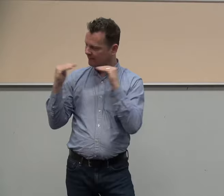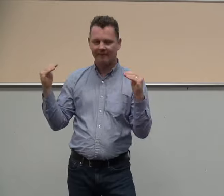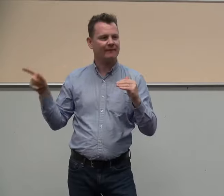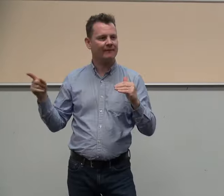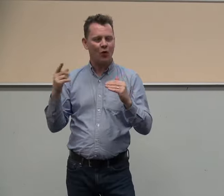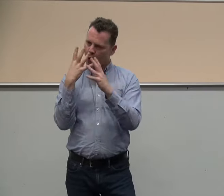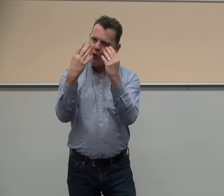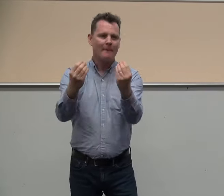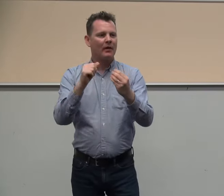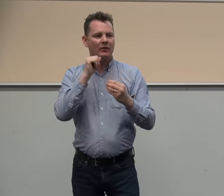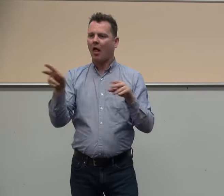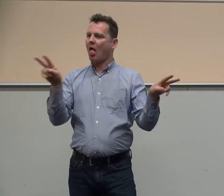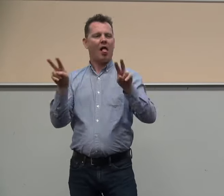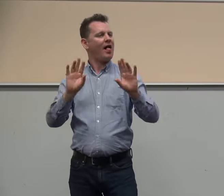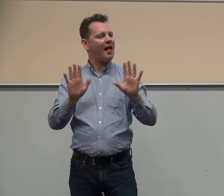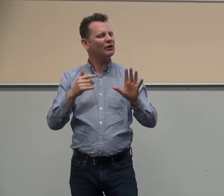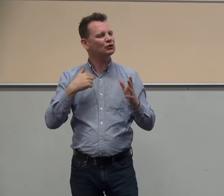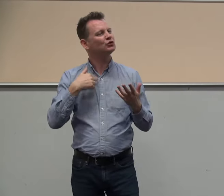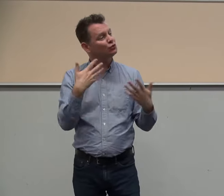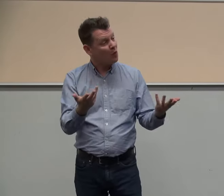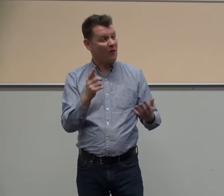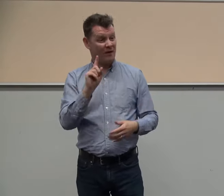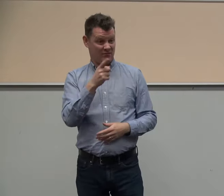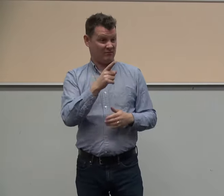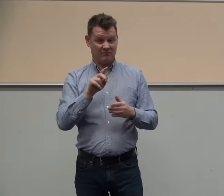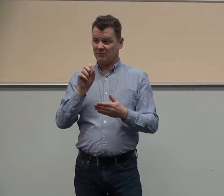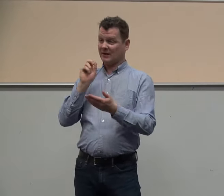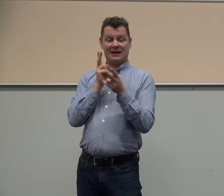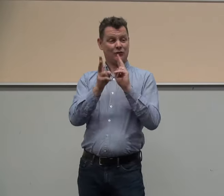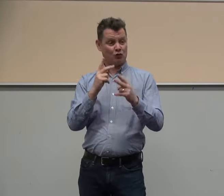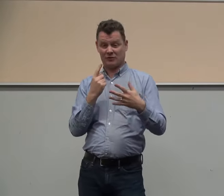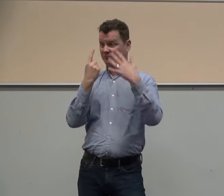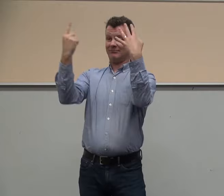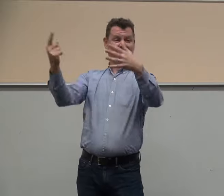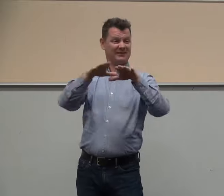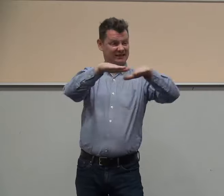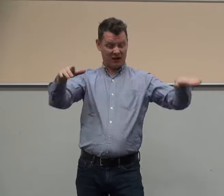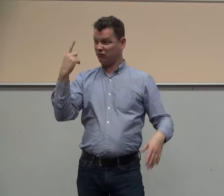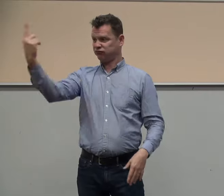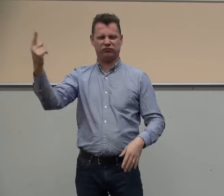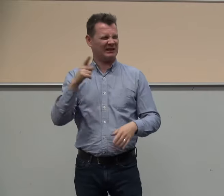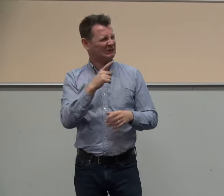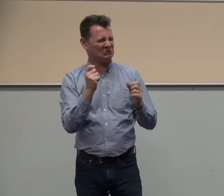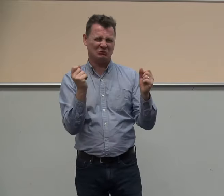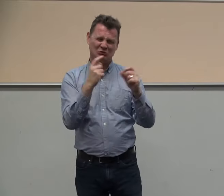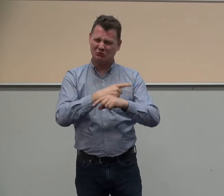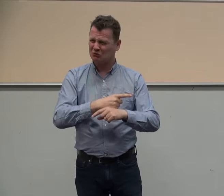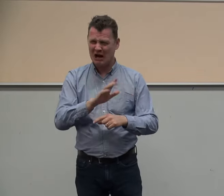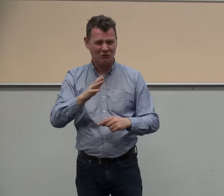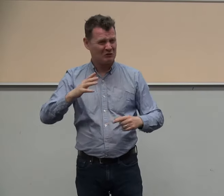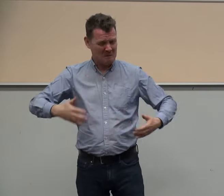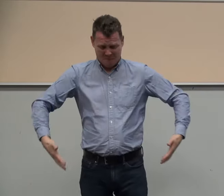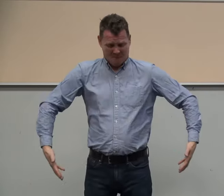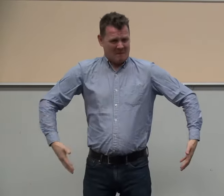have. So I started off by putting an interpreter on stage, which was all very odd because he was a big guy wearing all black, surrounded